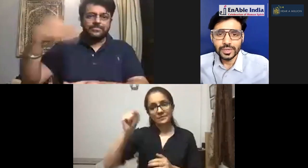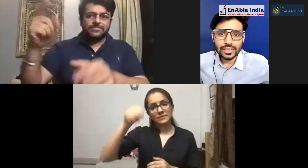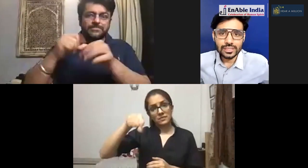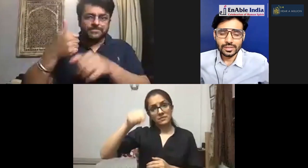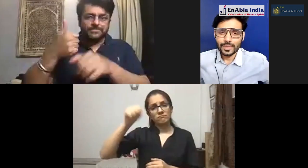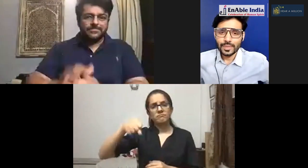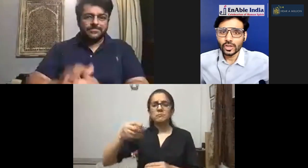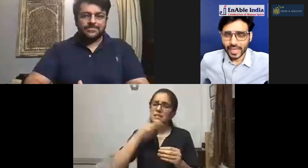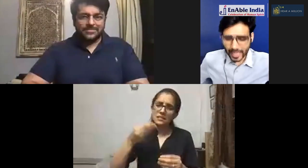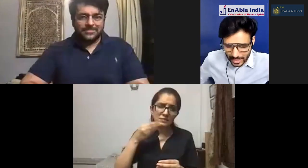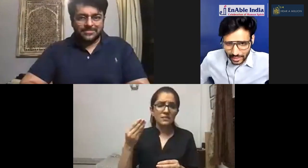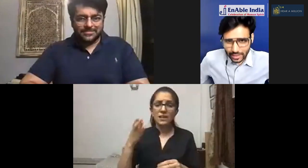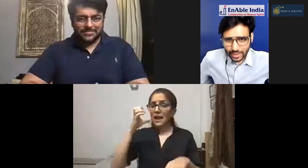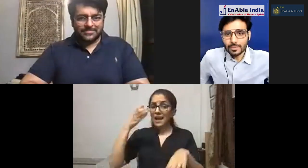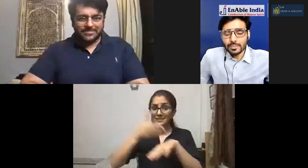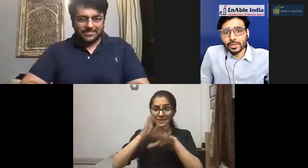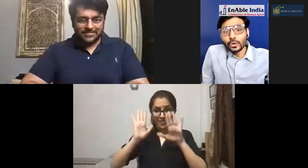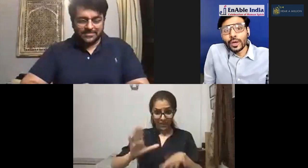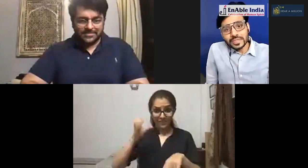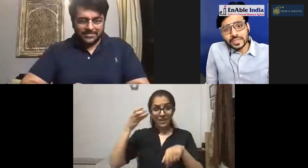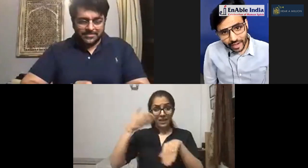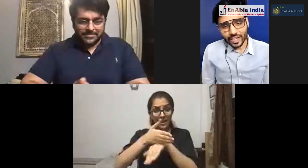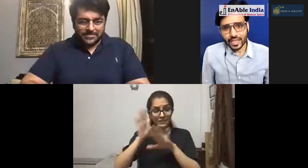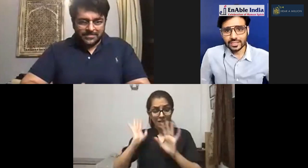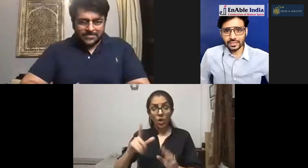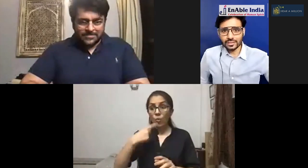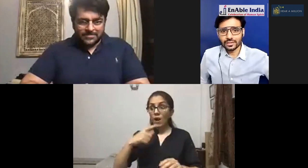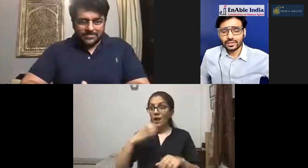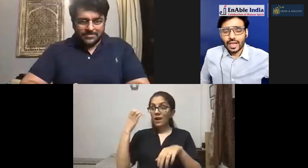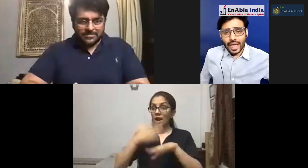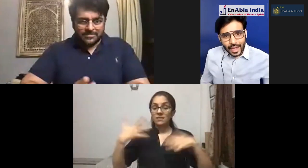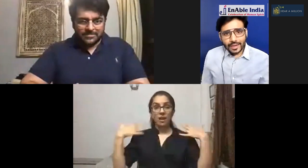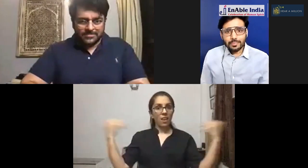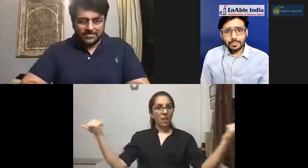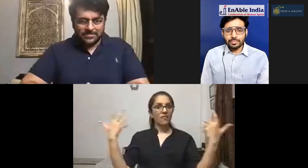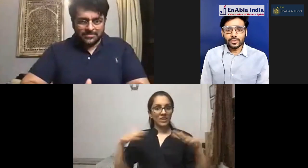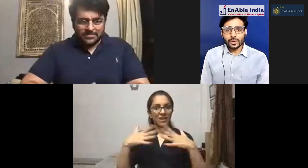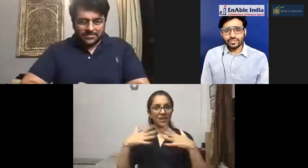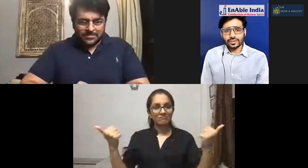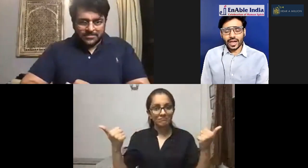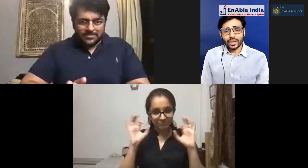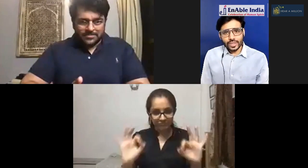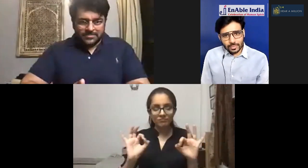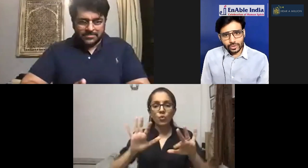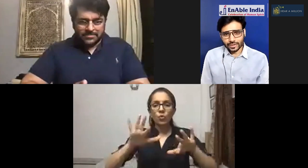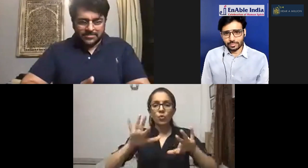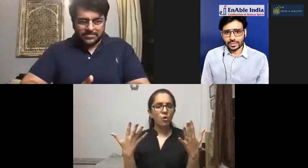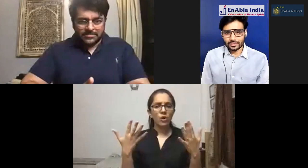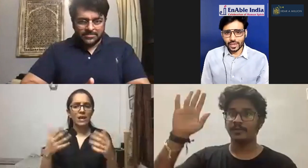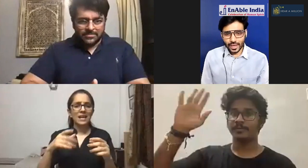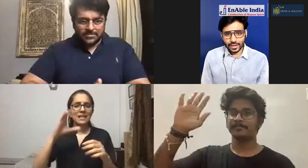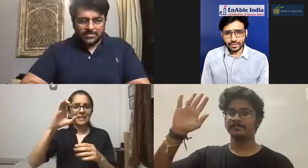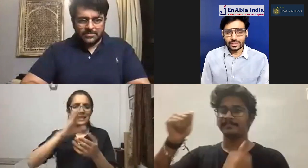Yes, please, people on cancer, people who have survived cancer, and people who are on